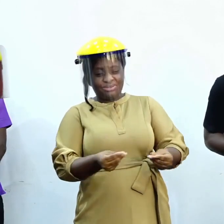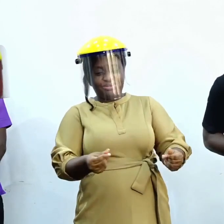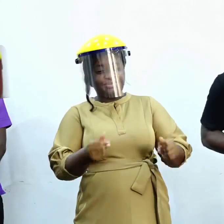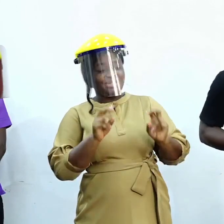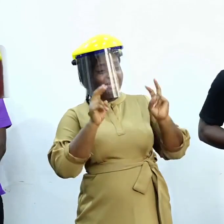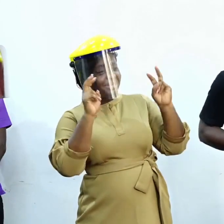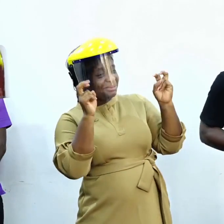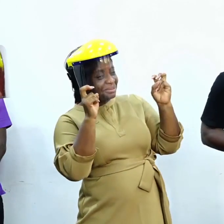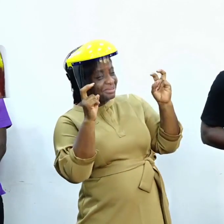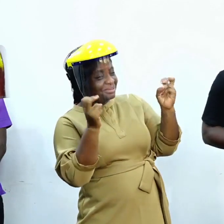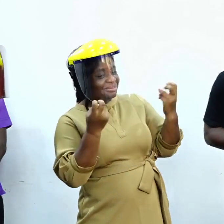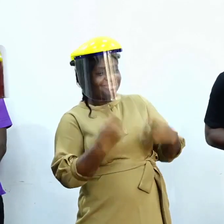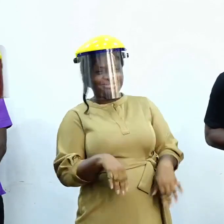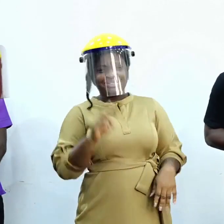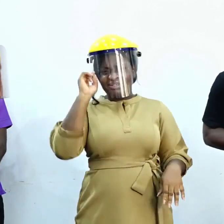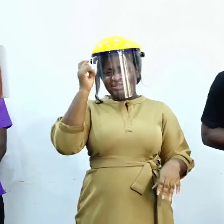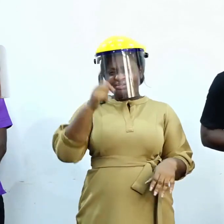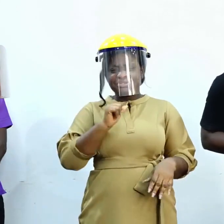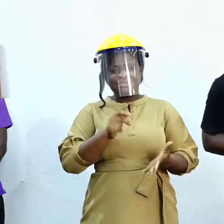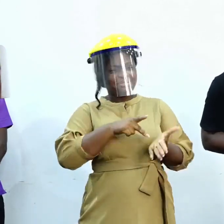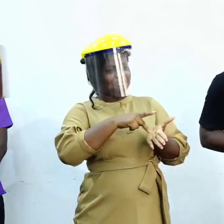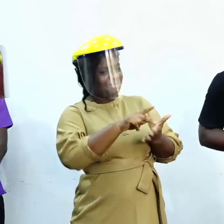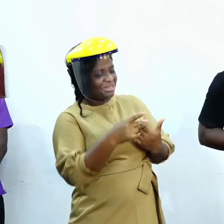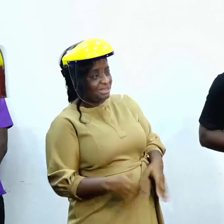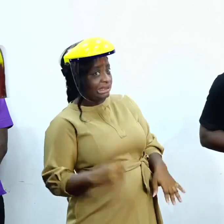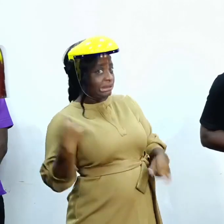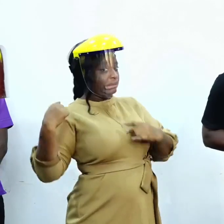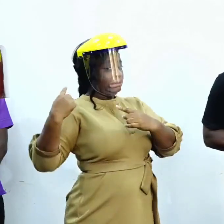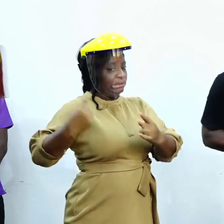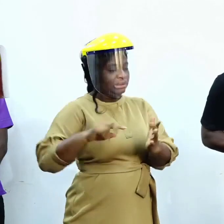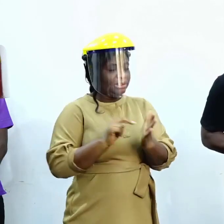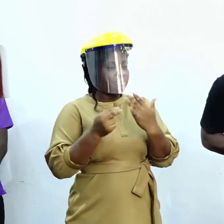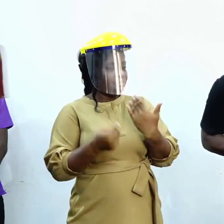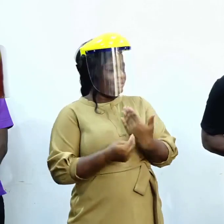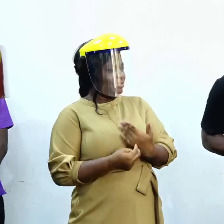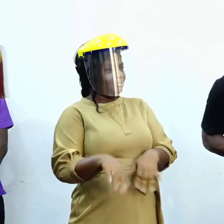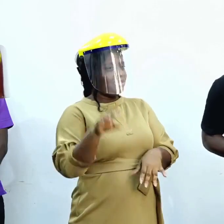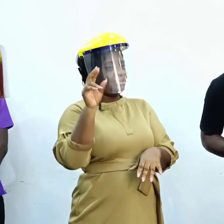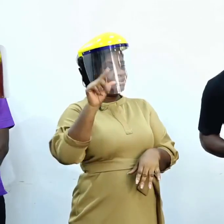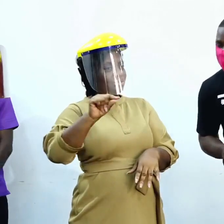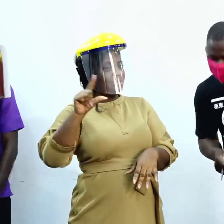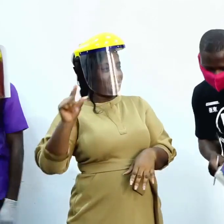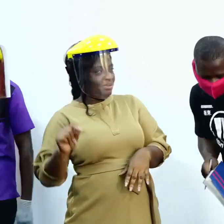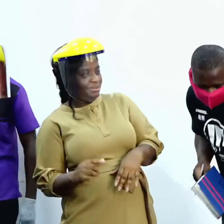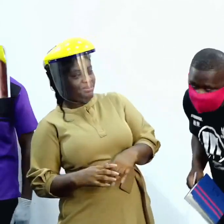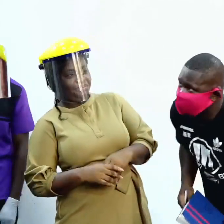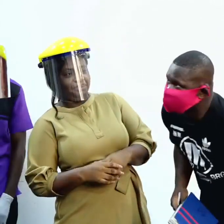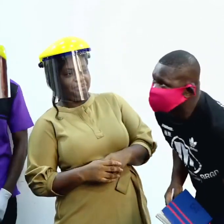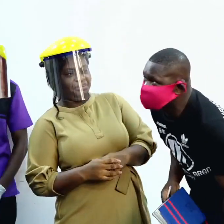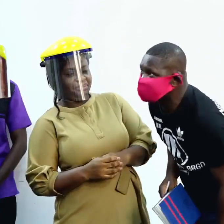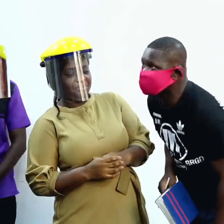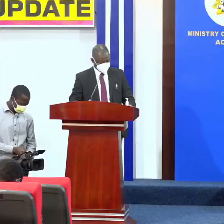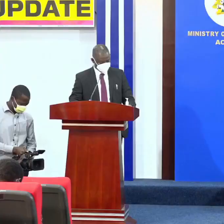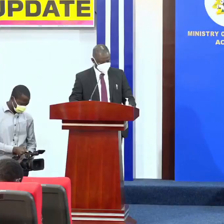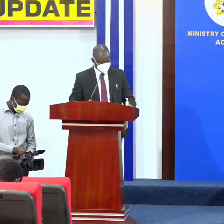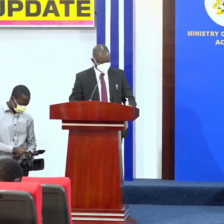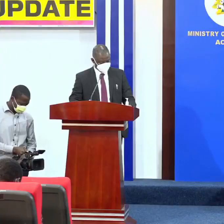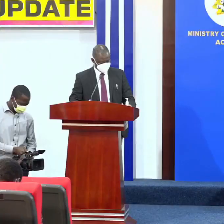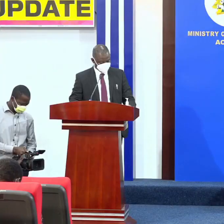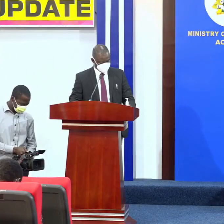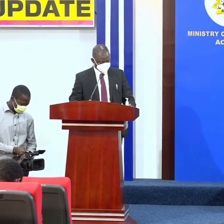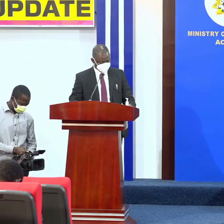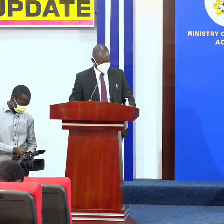of government not paying them since November 2020. Thank you very much. So how the reported delays